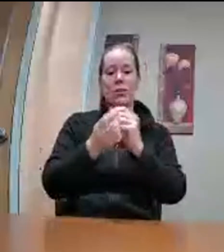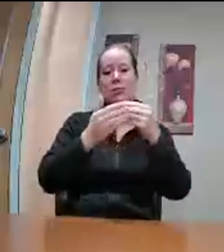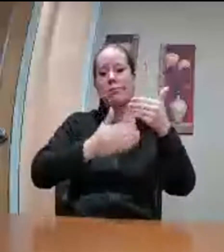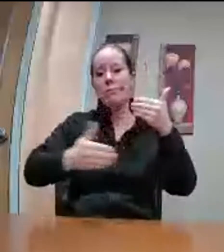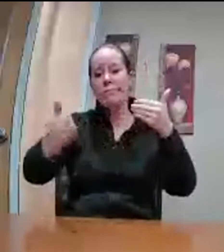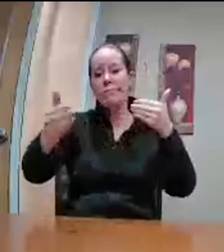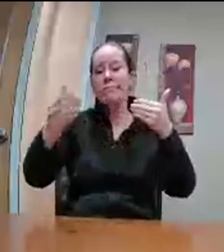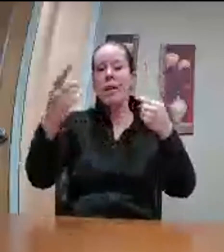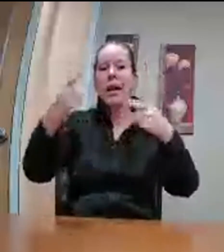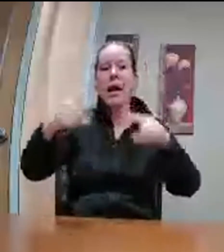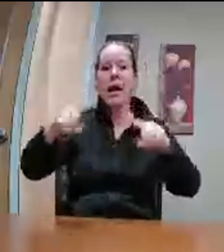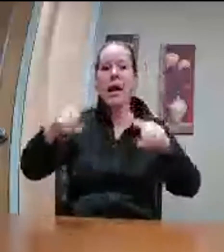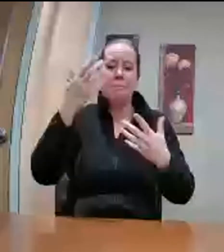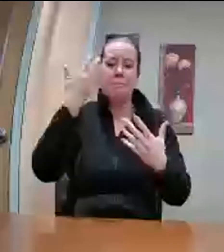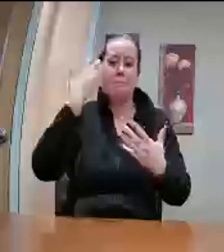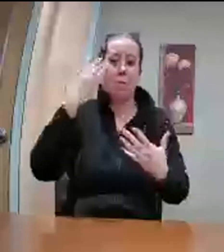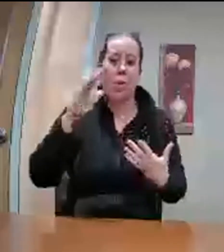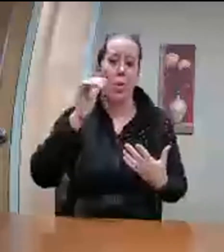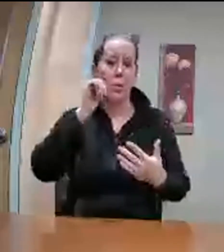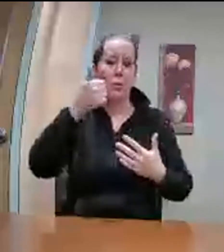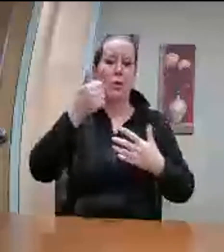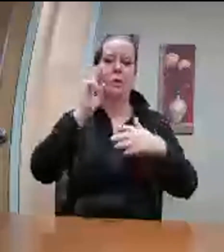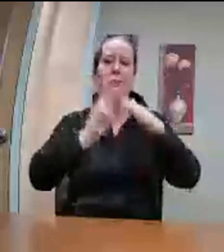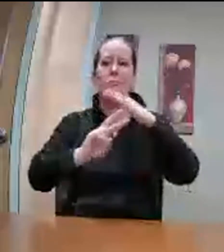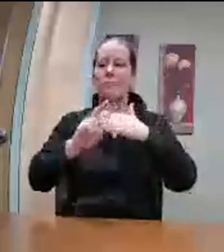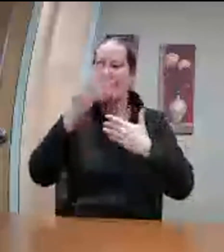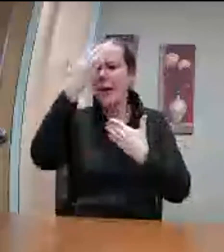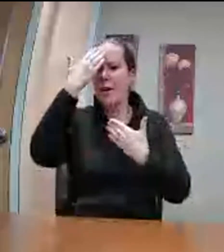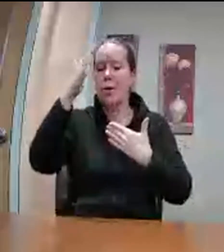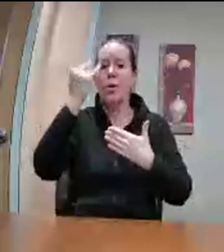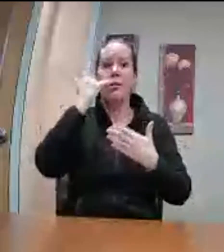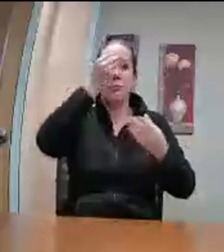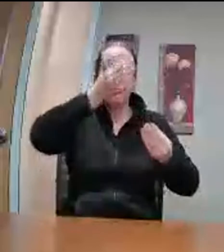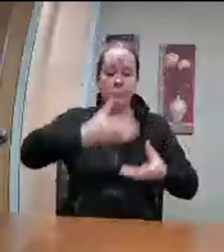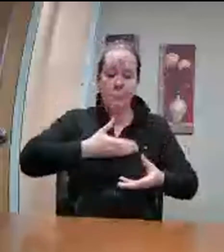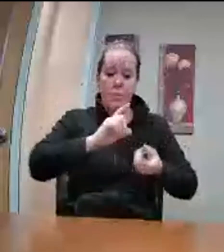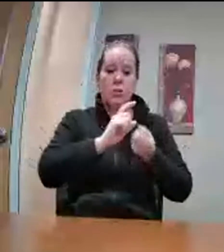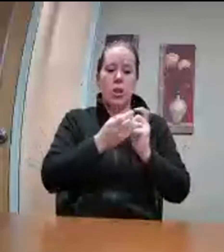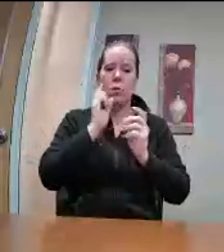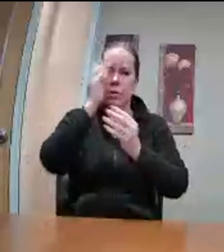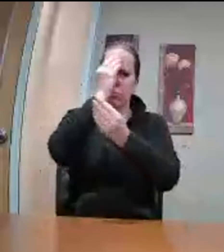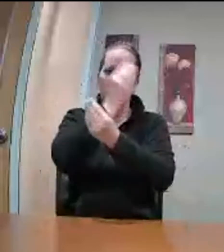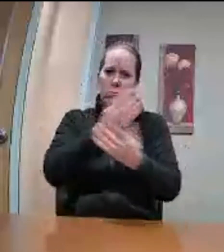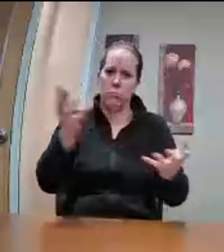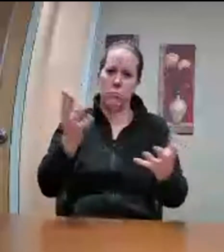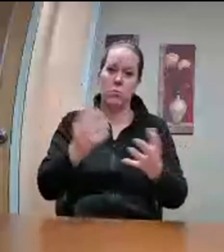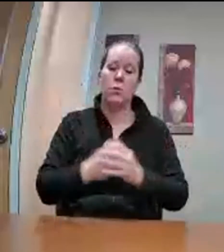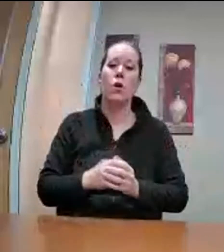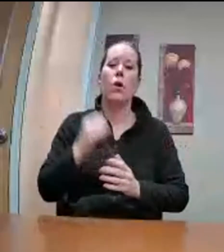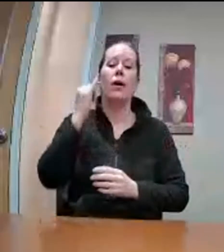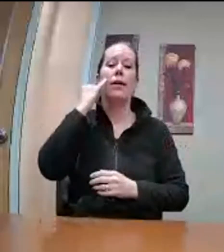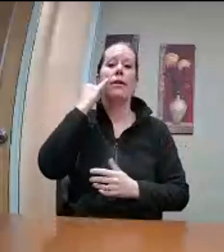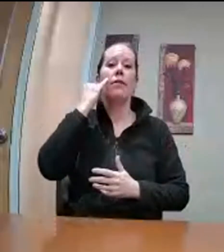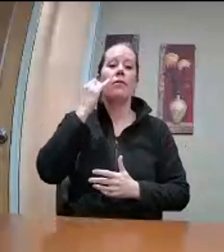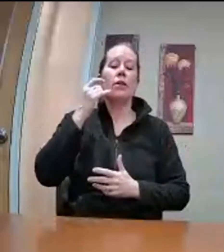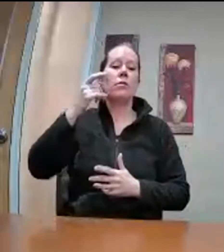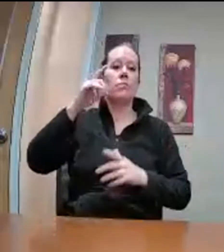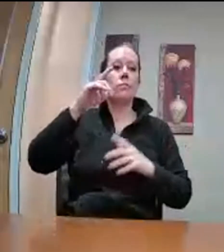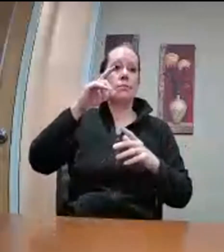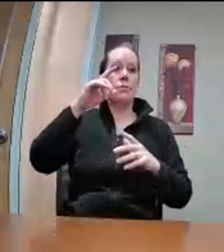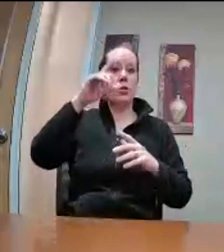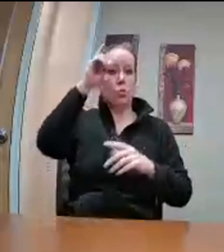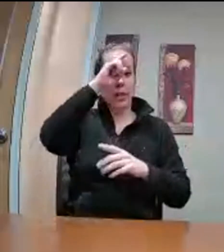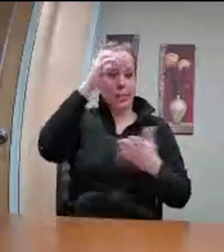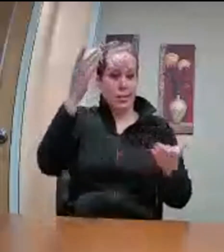will happen tomorrow, so as things change, we would let you know. So we would just say that if you're planning to take your family member